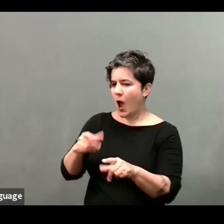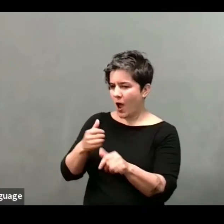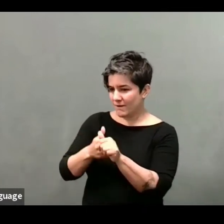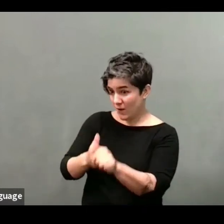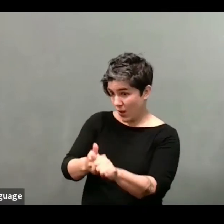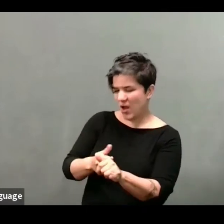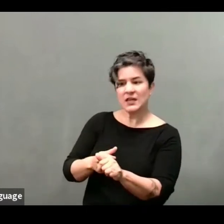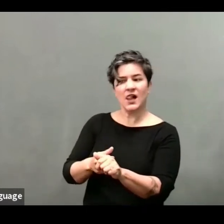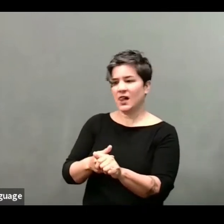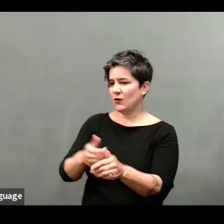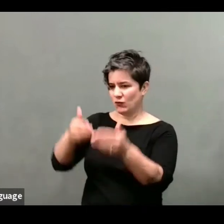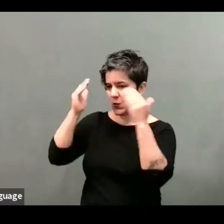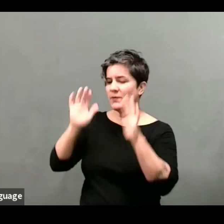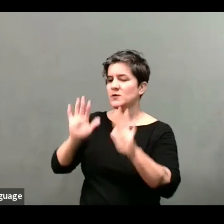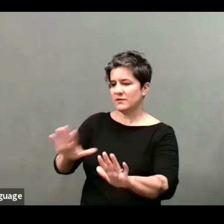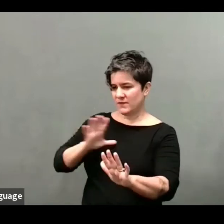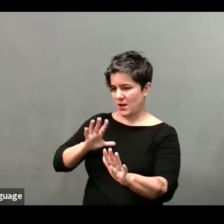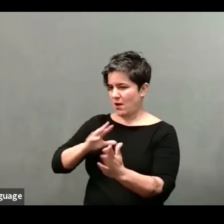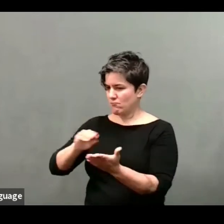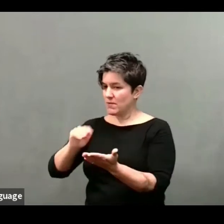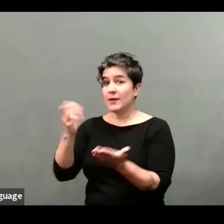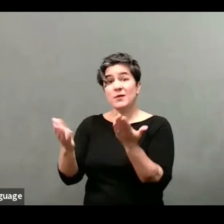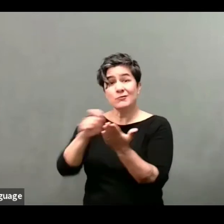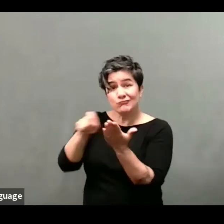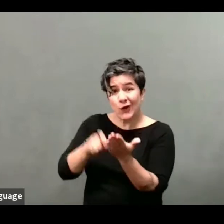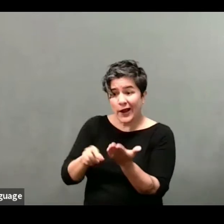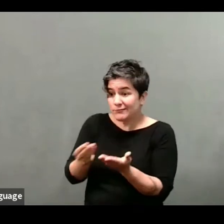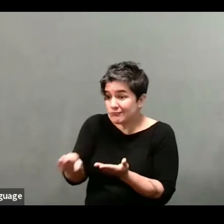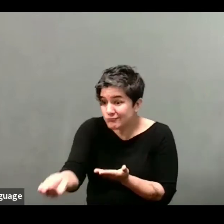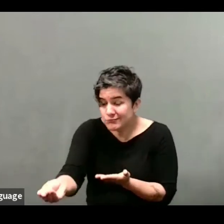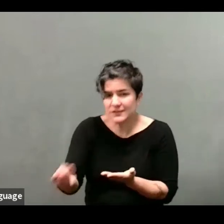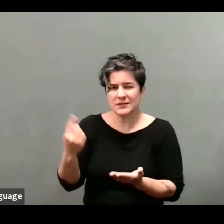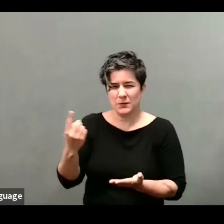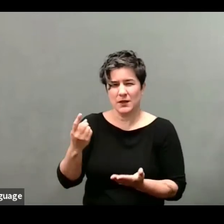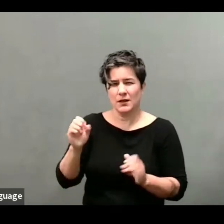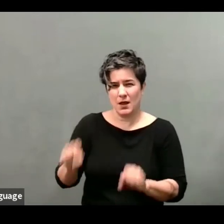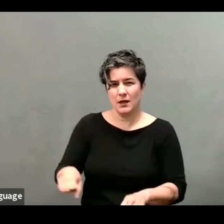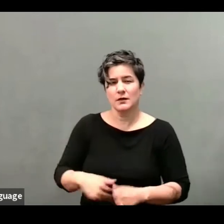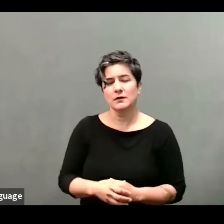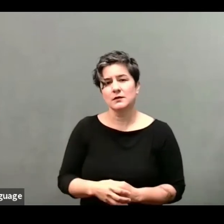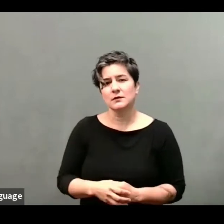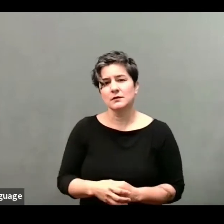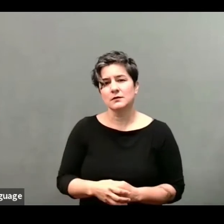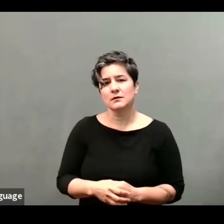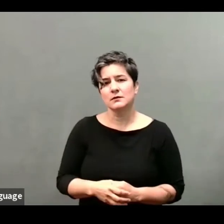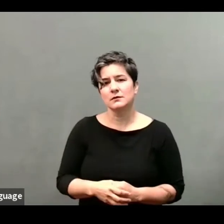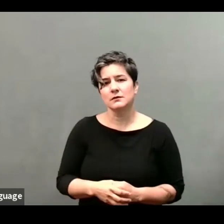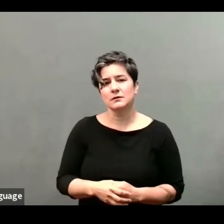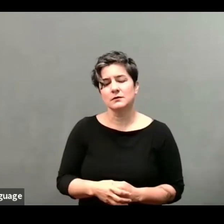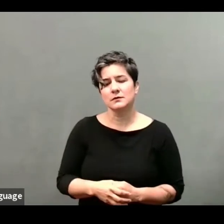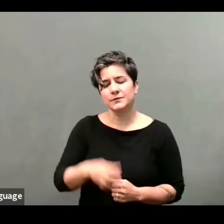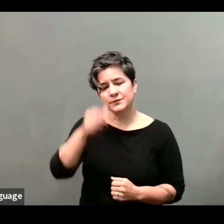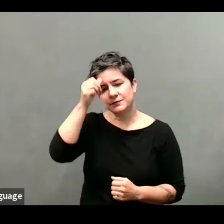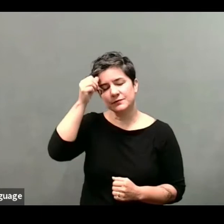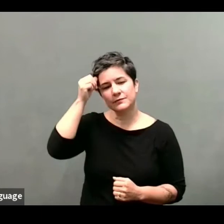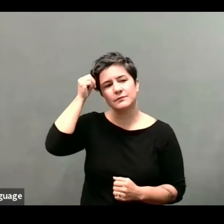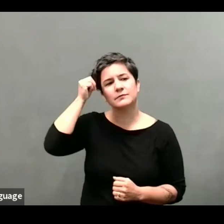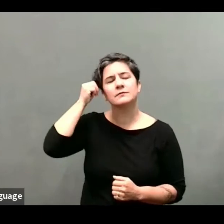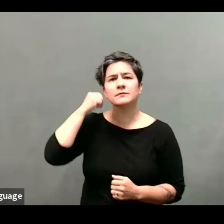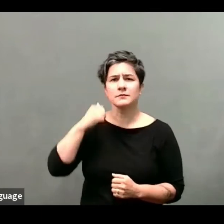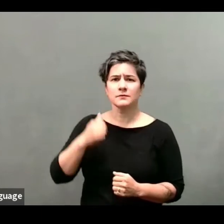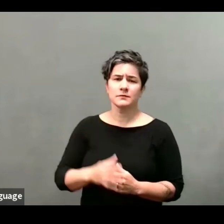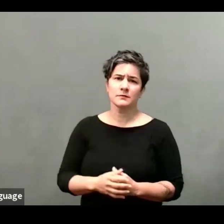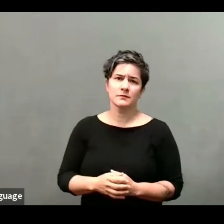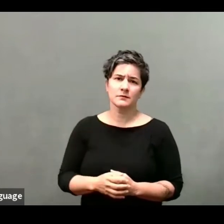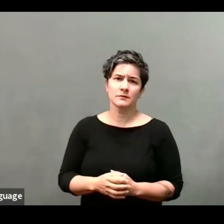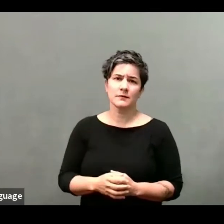they're following through with all this information that they're receiving. I think too, and we do this as advocates anyway, but asking